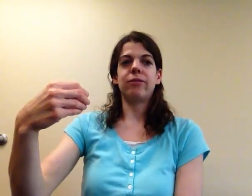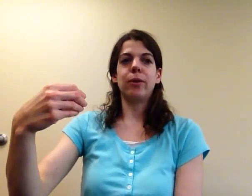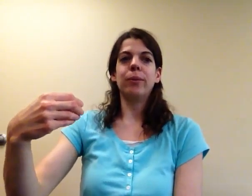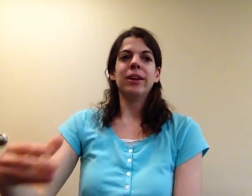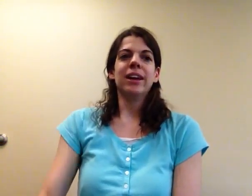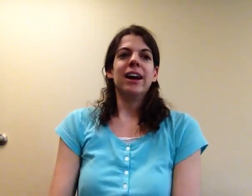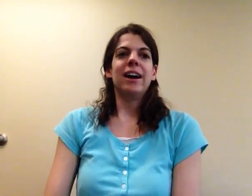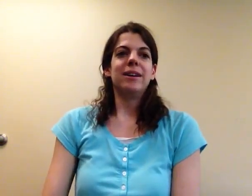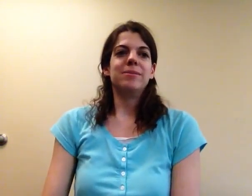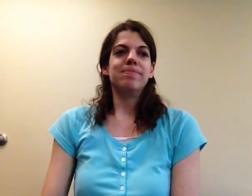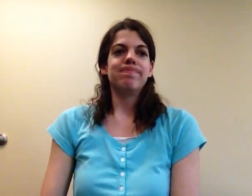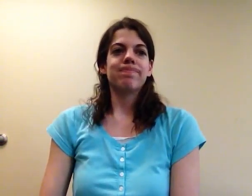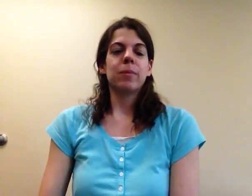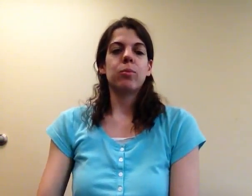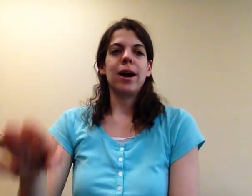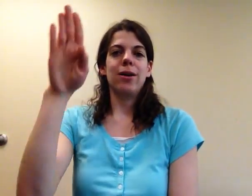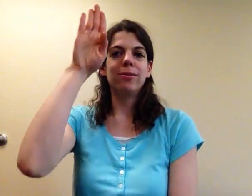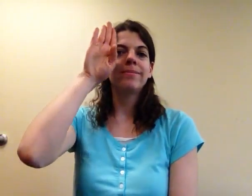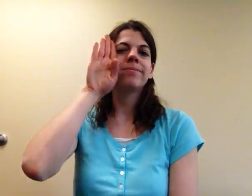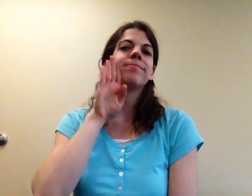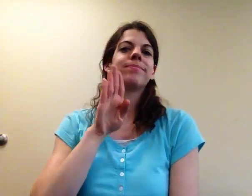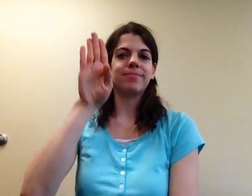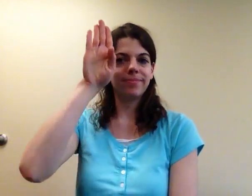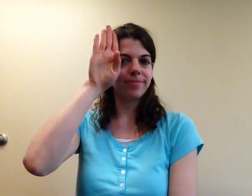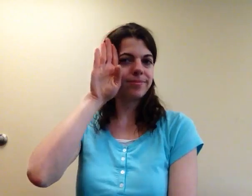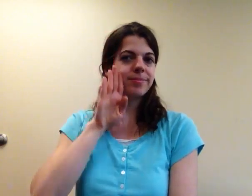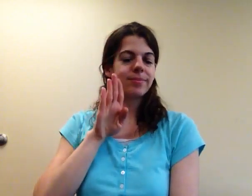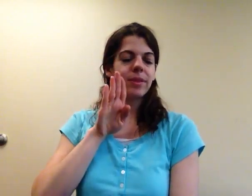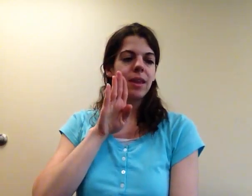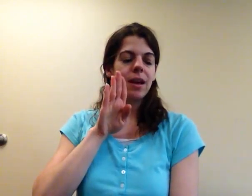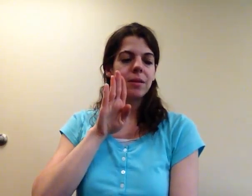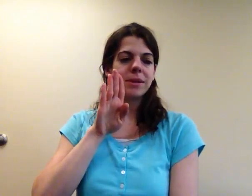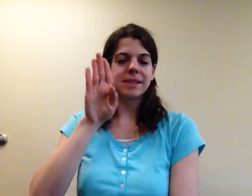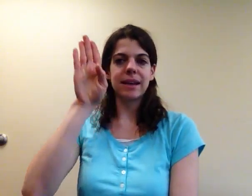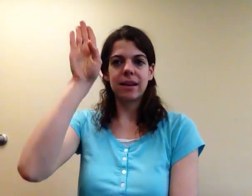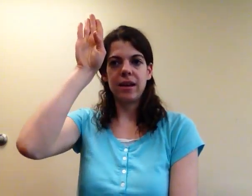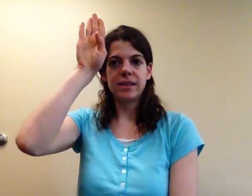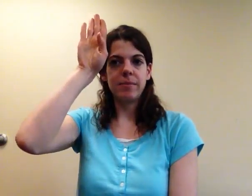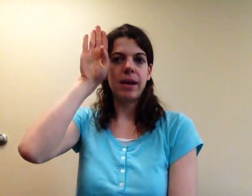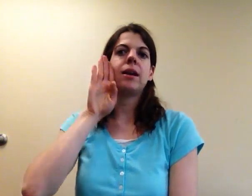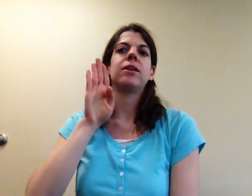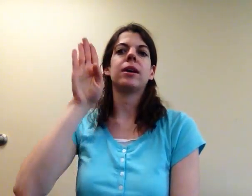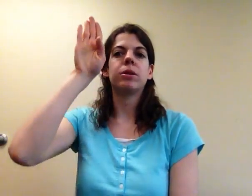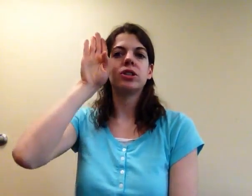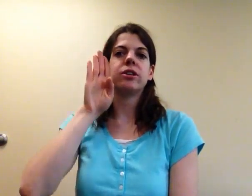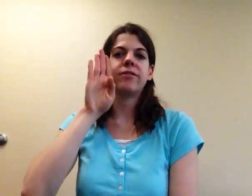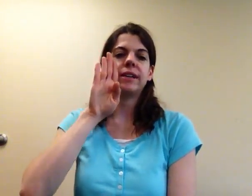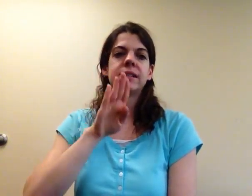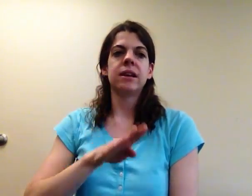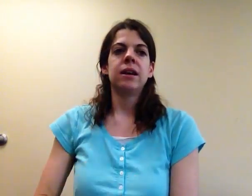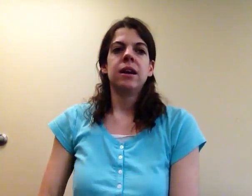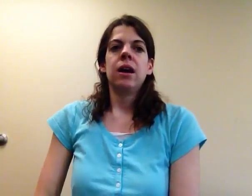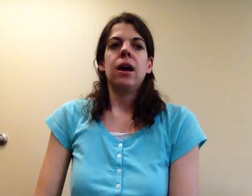Y hand. Green is the same, it starts with a G, so you shake the G hand. Blue starts with a B, so you shake the